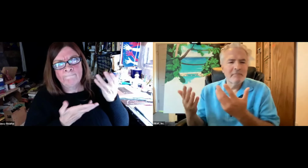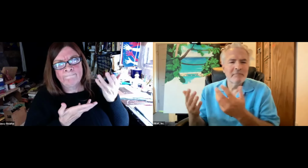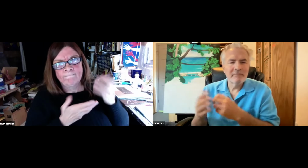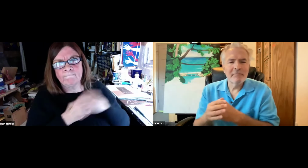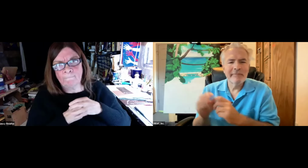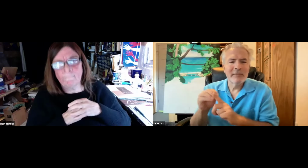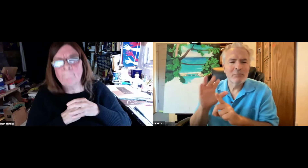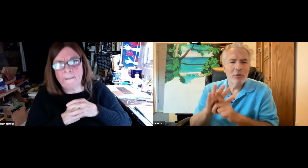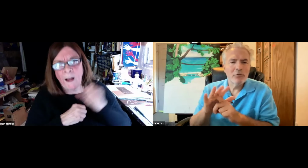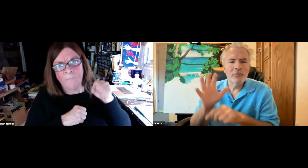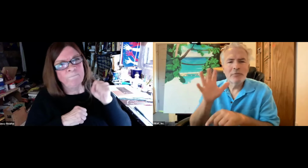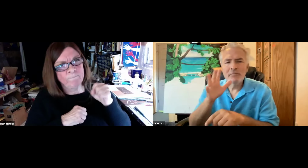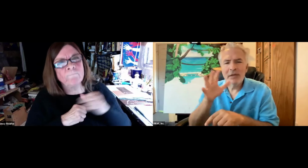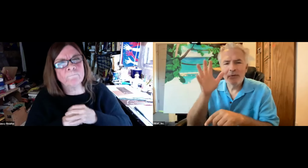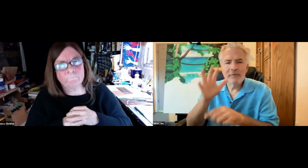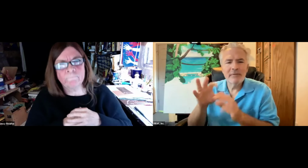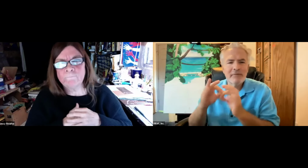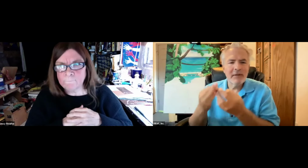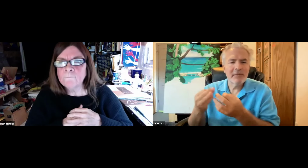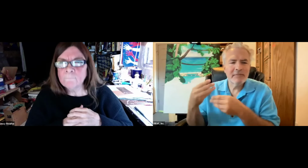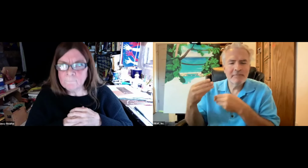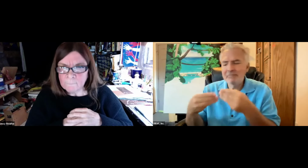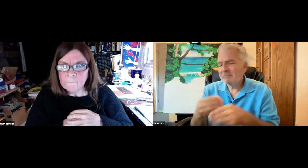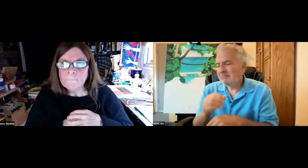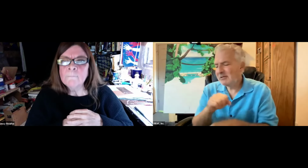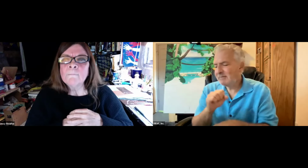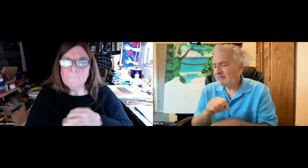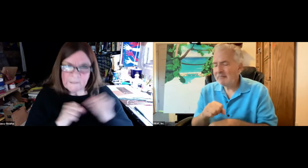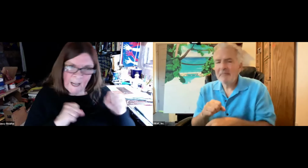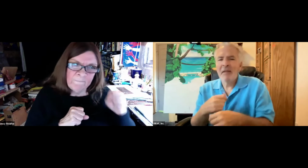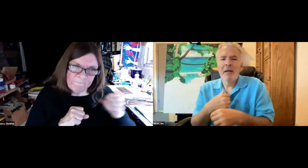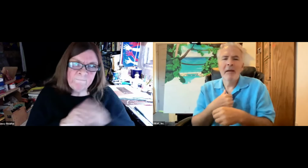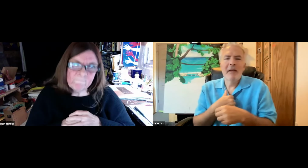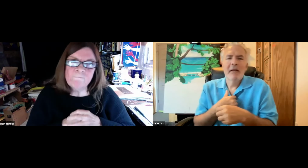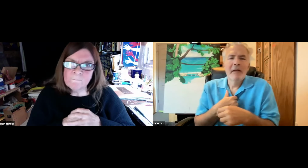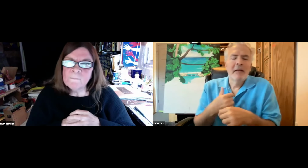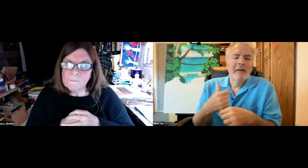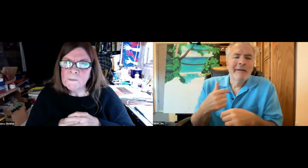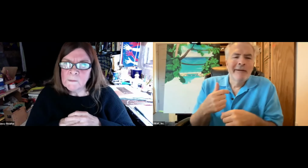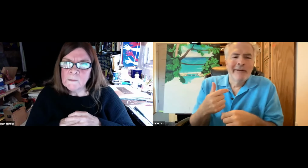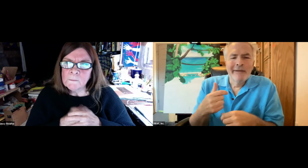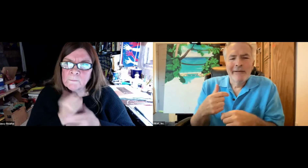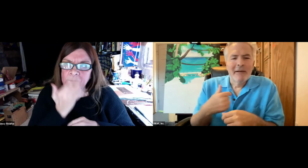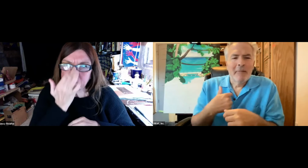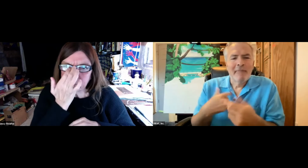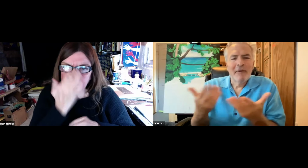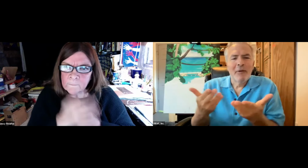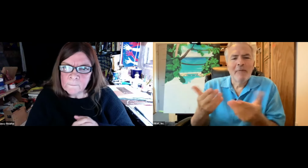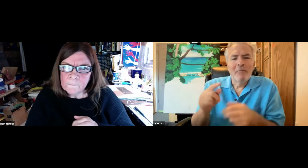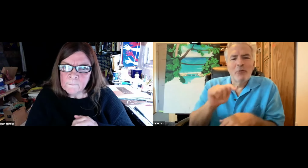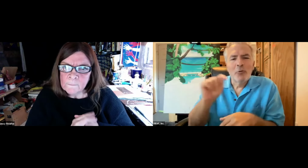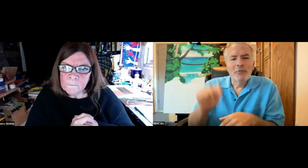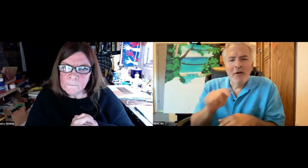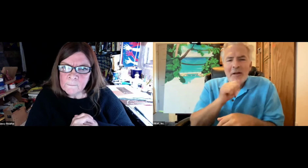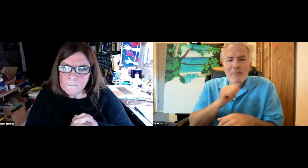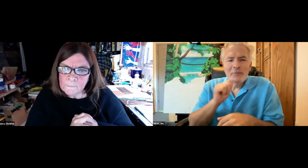that's usually because they've grown up that way. Sure, if they were exposed by their parents and influence